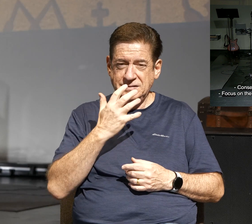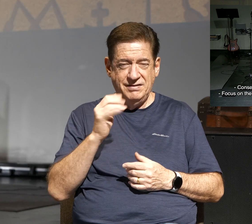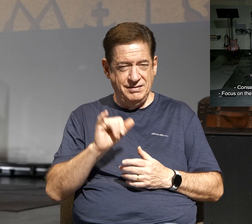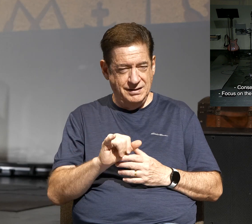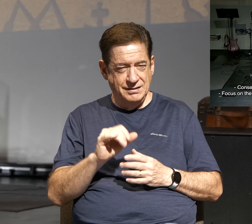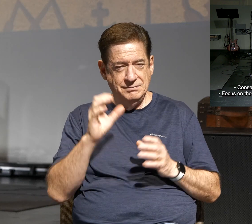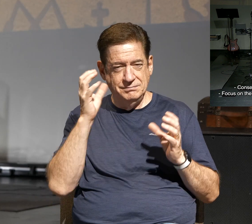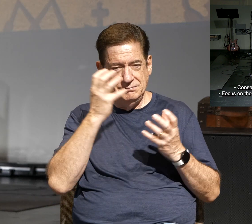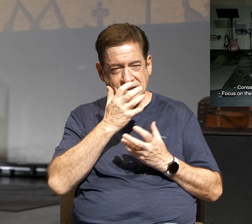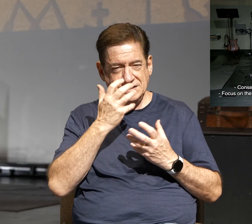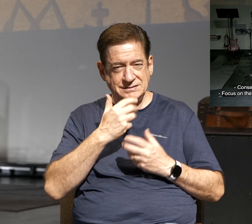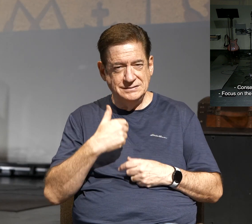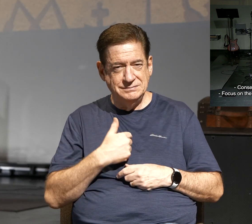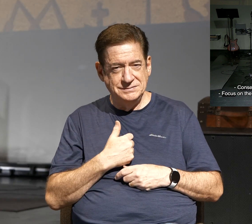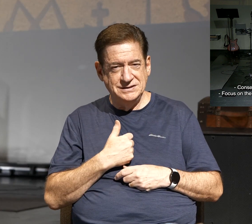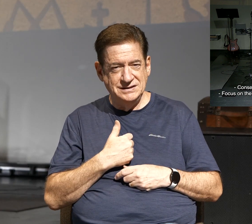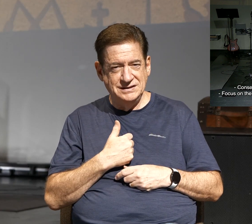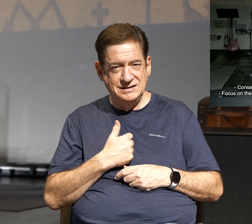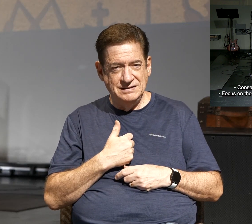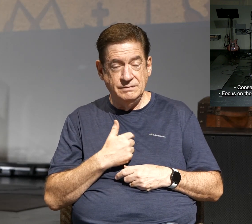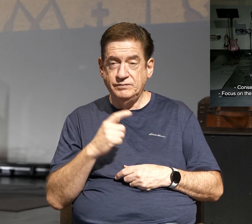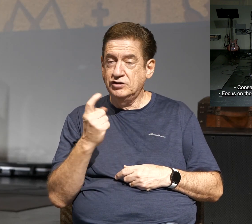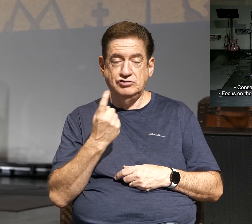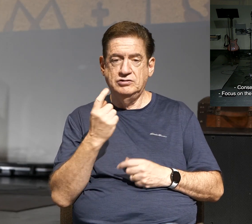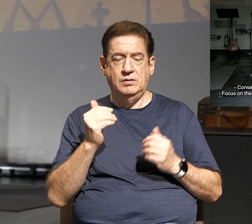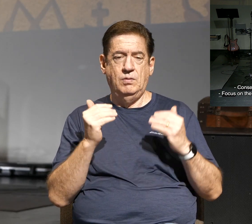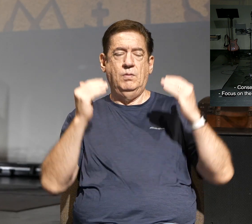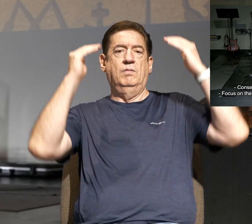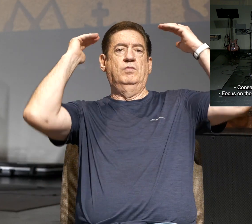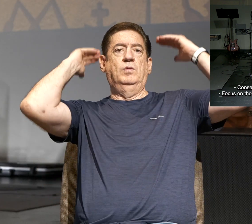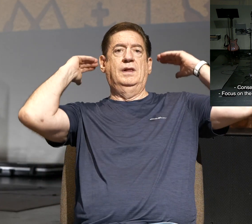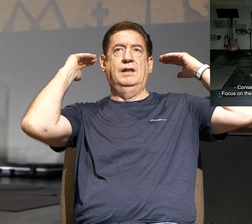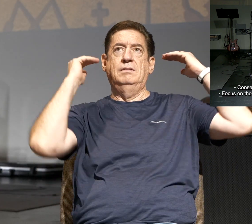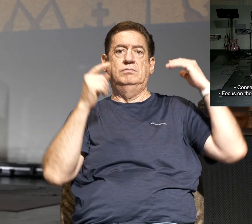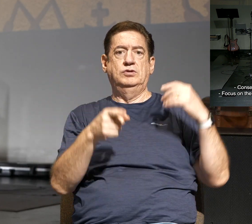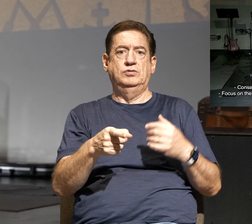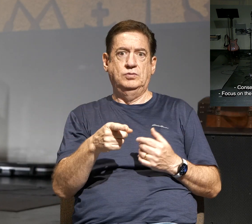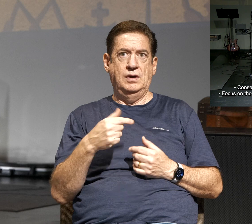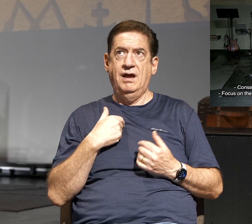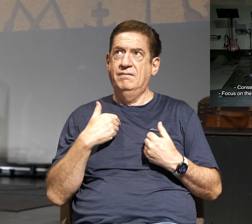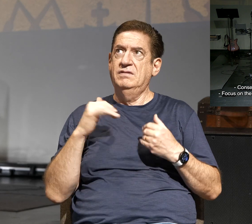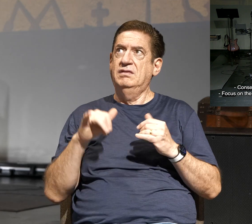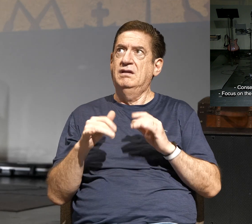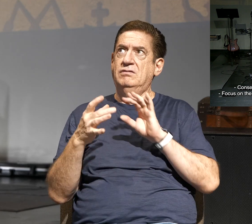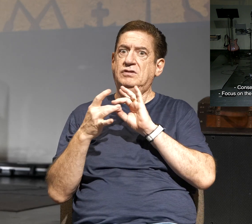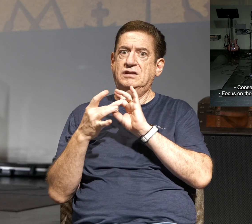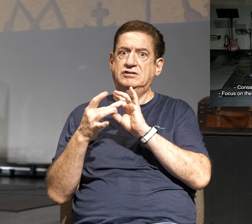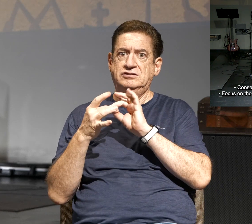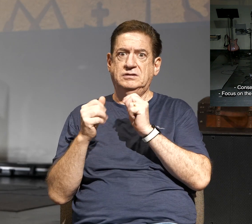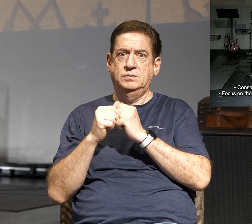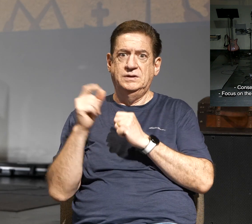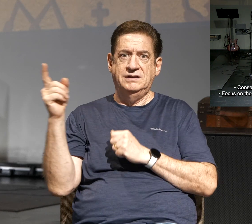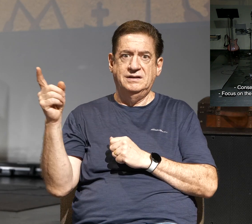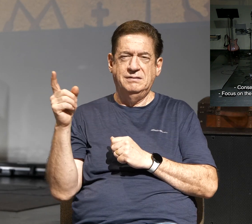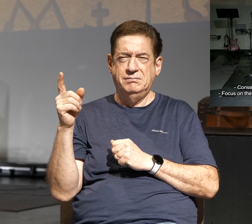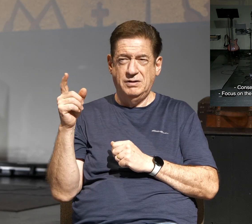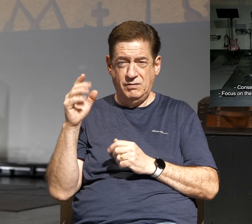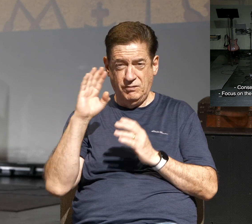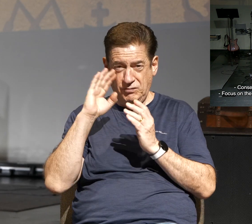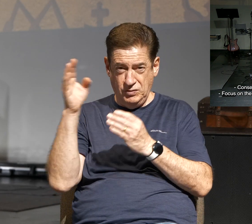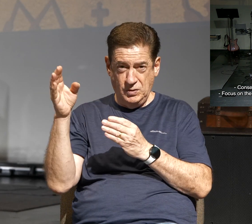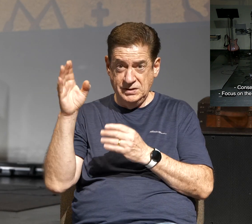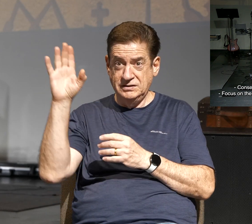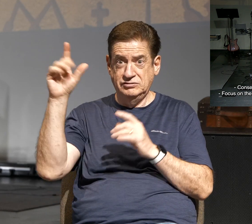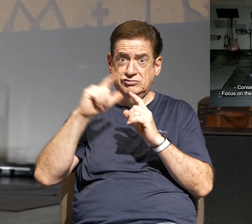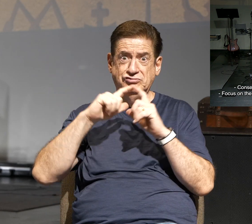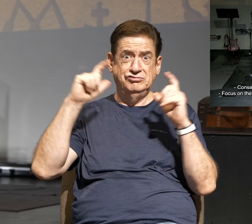me. That should just overwhelm you, that we can have that relationship. So focus on the Lord's